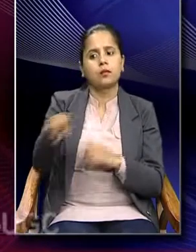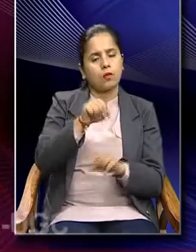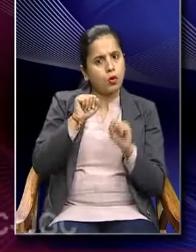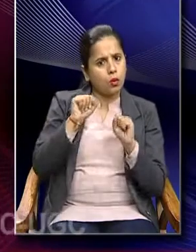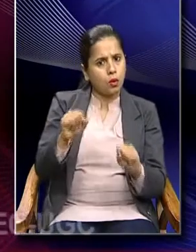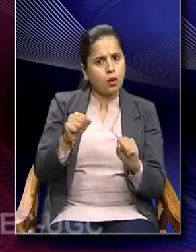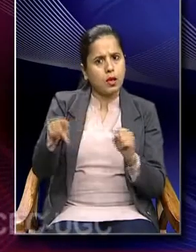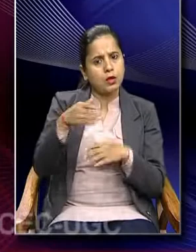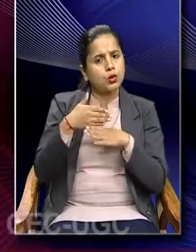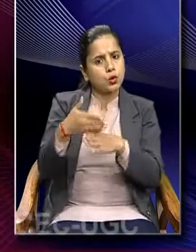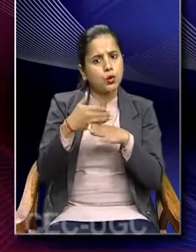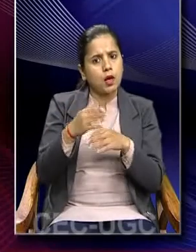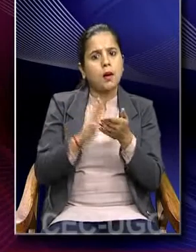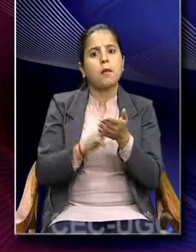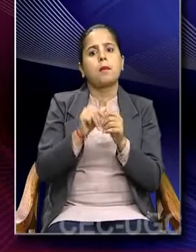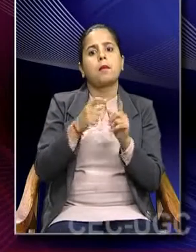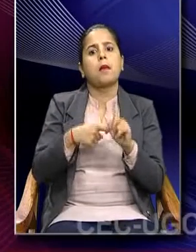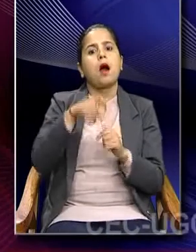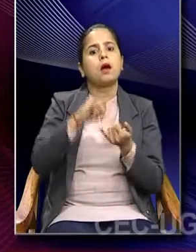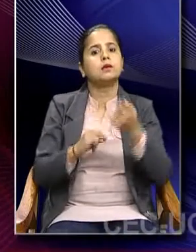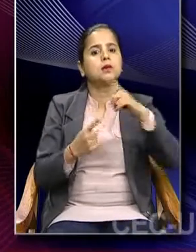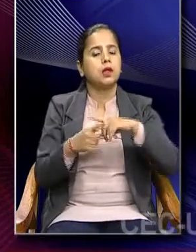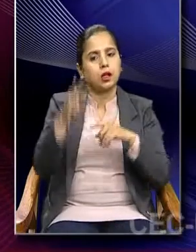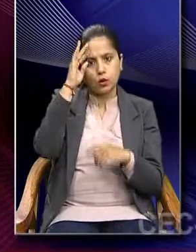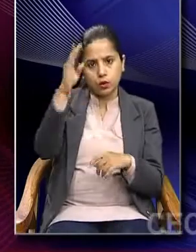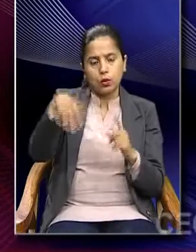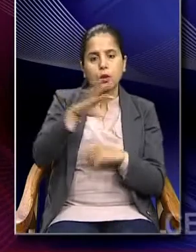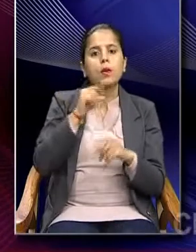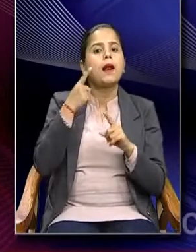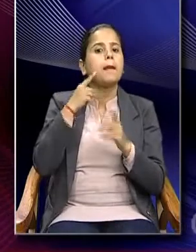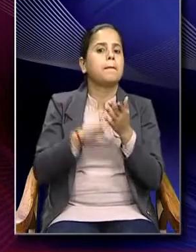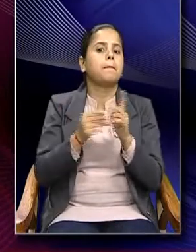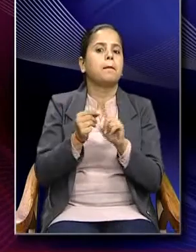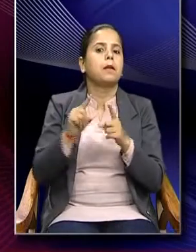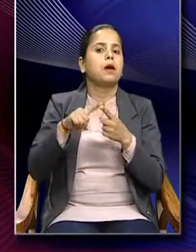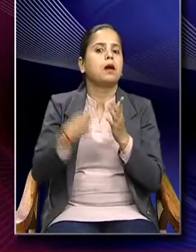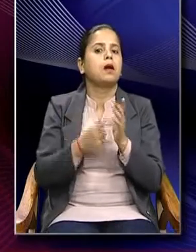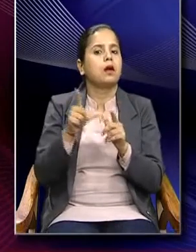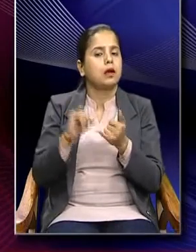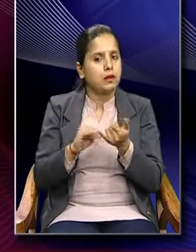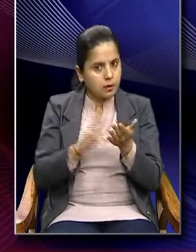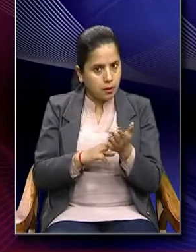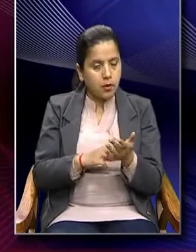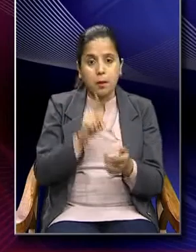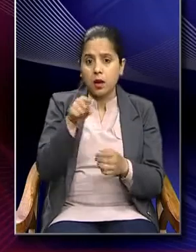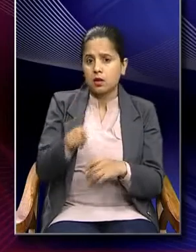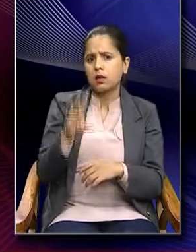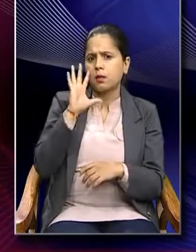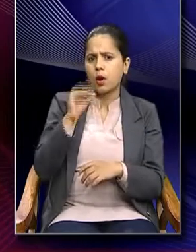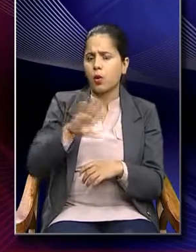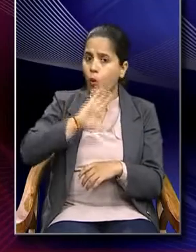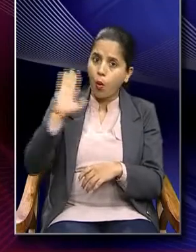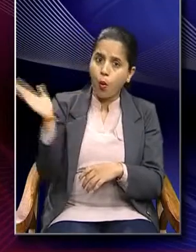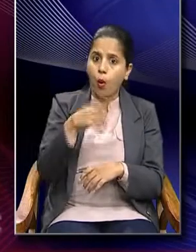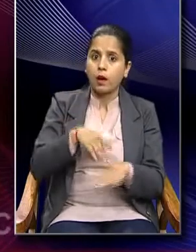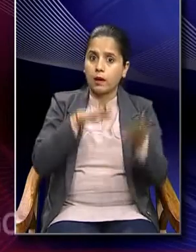they share it with Marxist theories of imperialism. But here it is important to note that not all